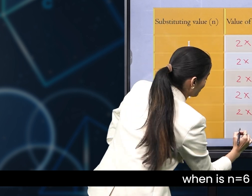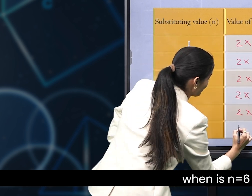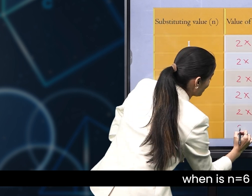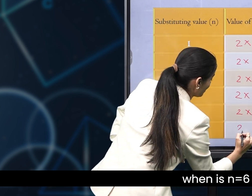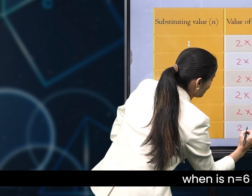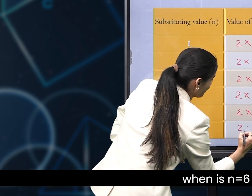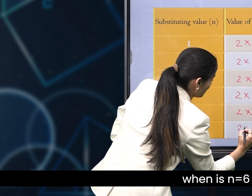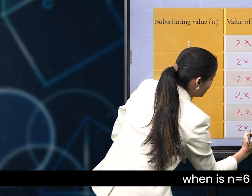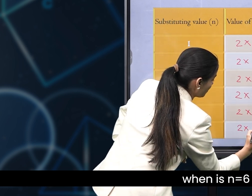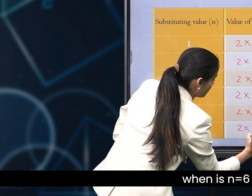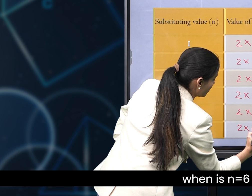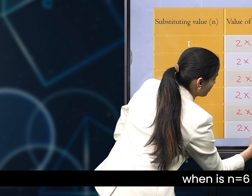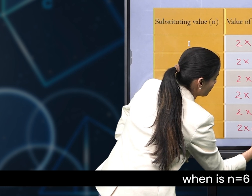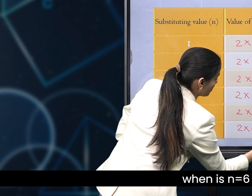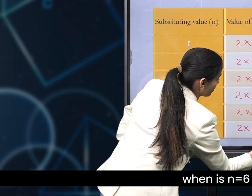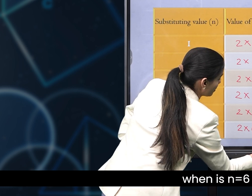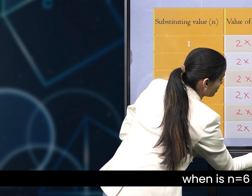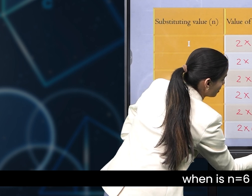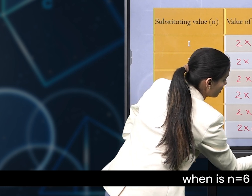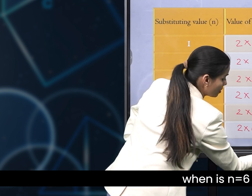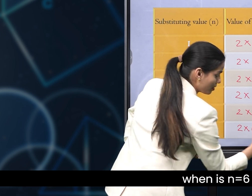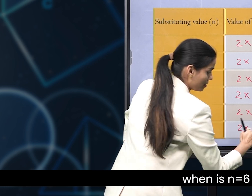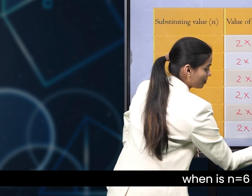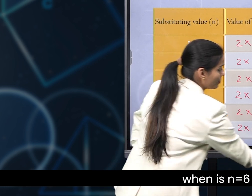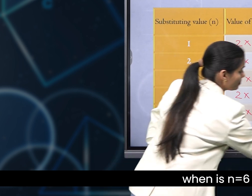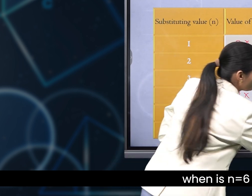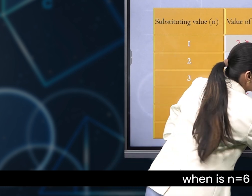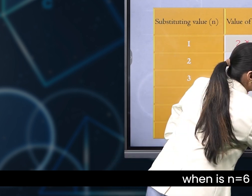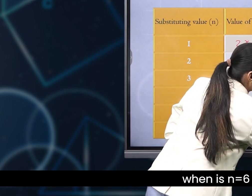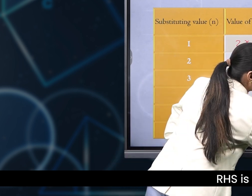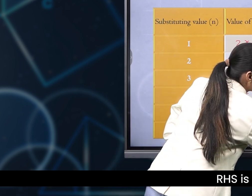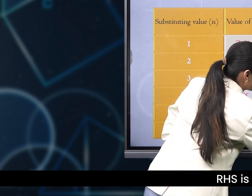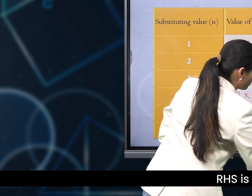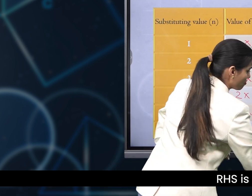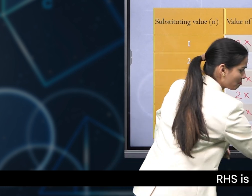When n is equal to 6, LHS is 12 and RHS is 10.